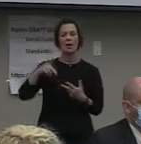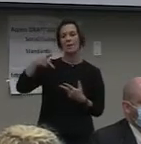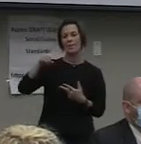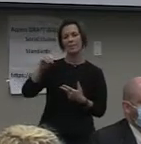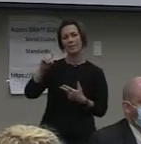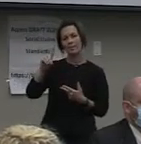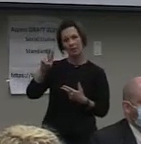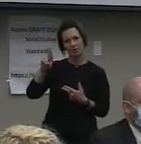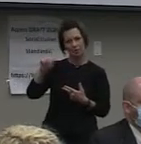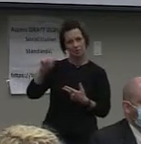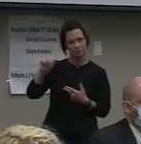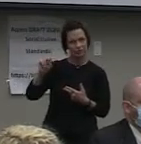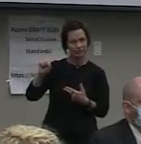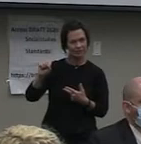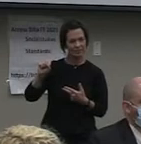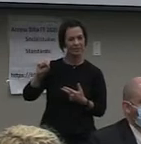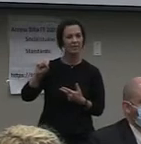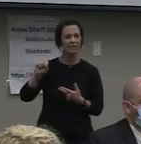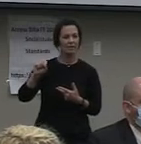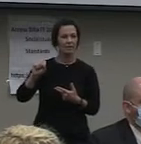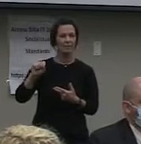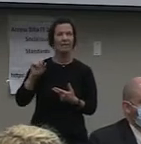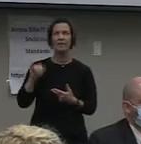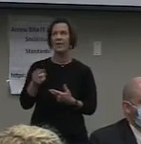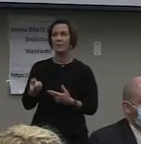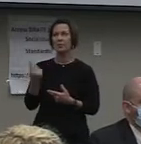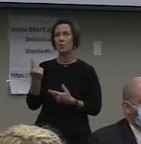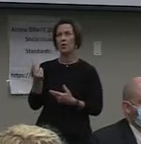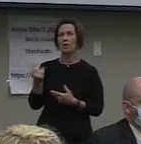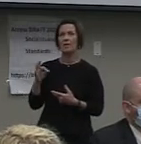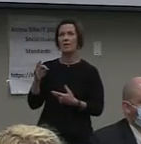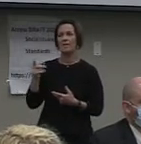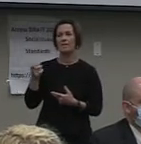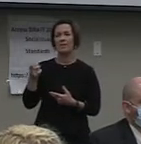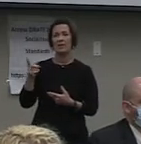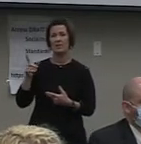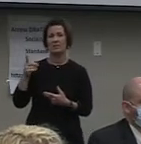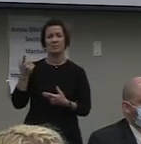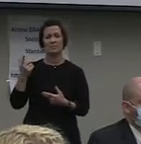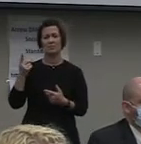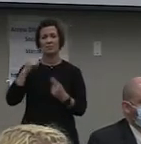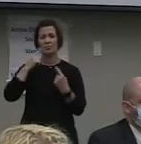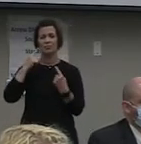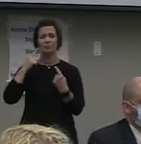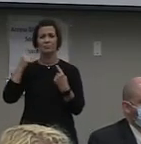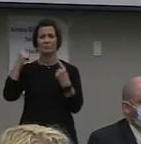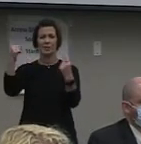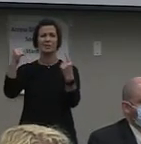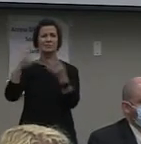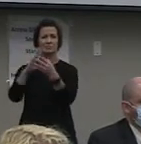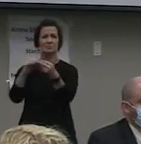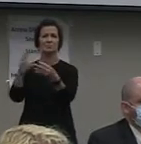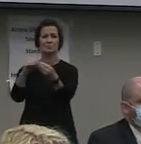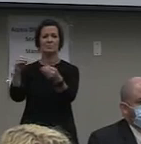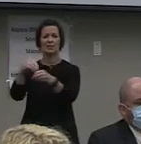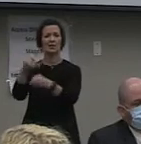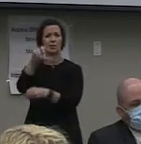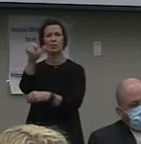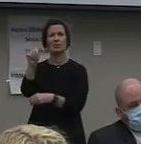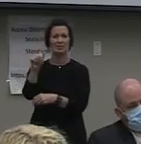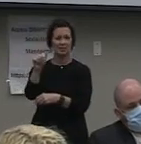who in some ways was one of the greatest of all Louisianans. And his story of being captured on the streets